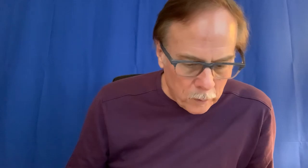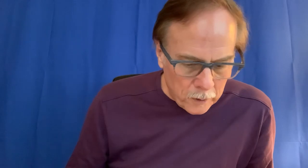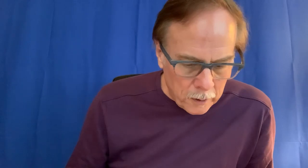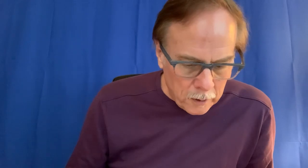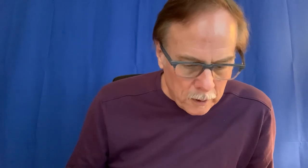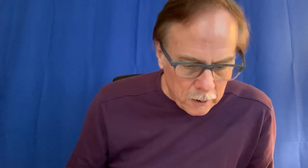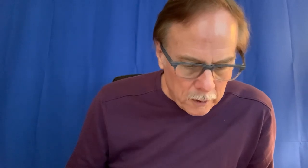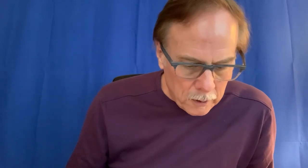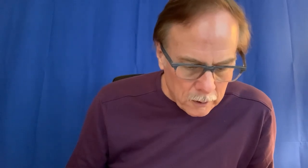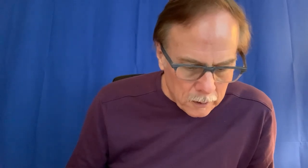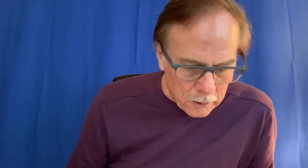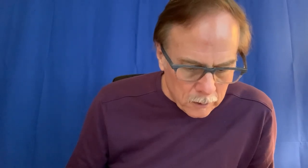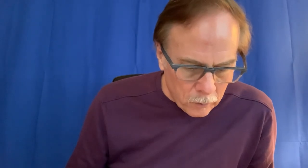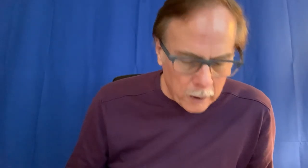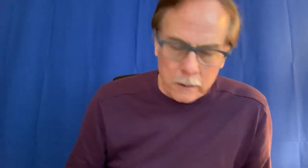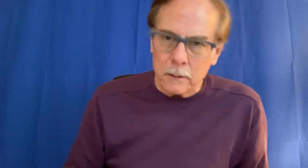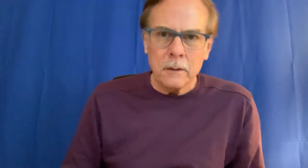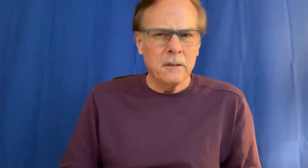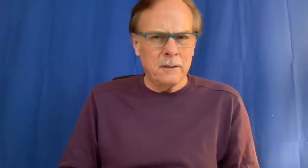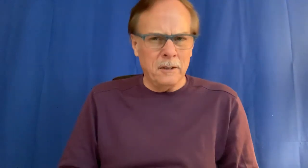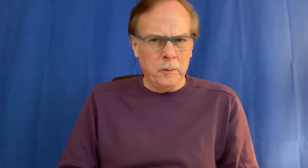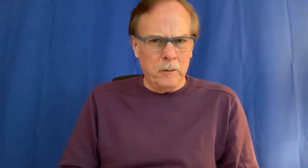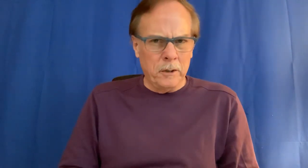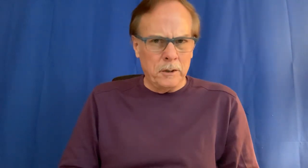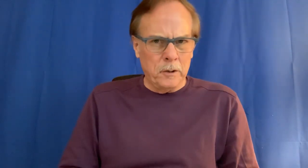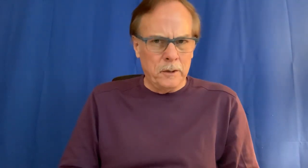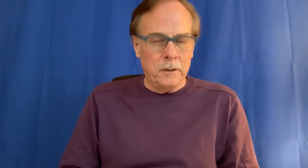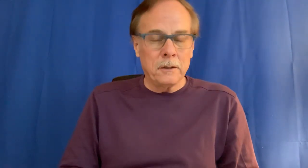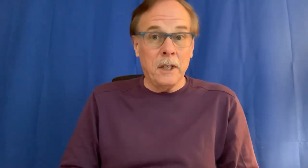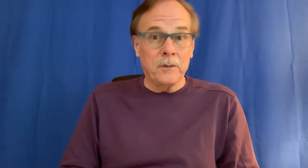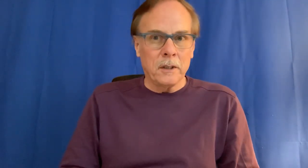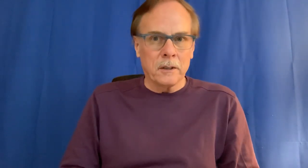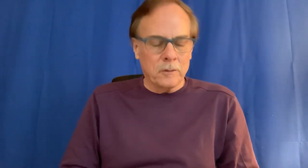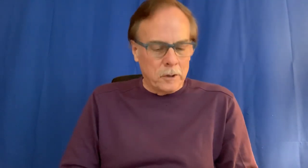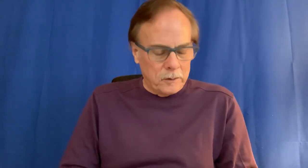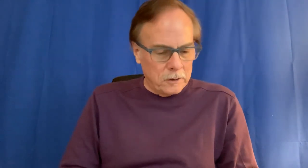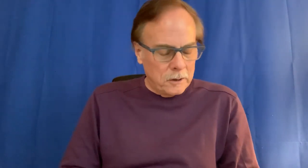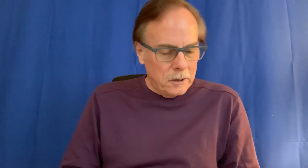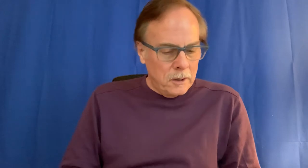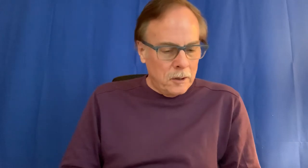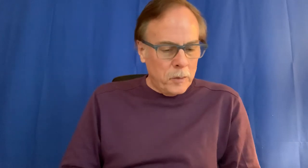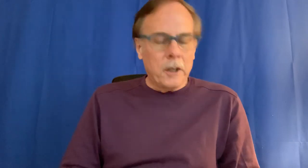Movie rent. Nobody rents movies. Netflix, whatever. But anyway,